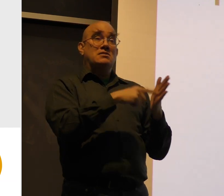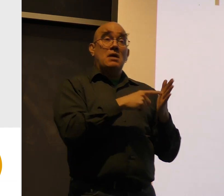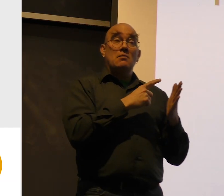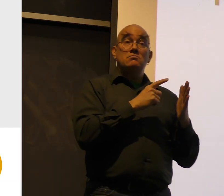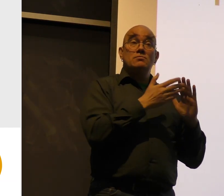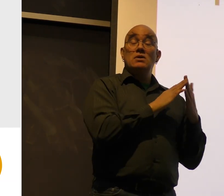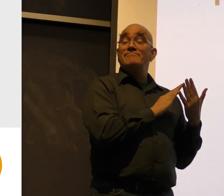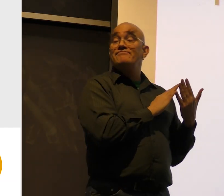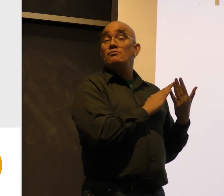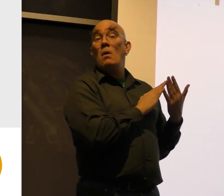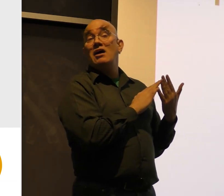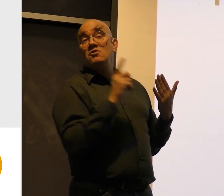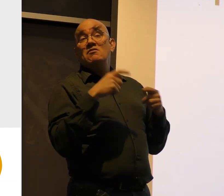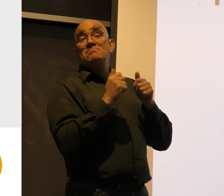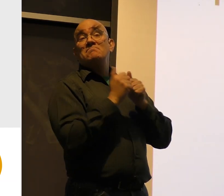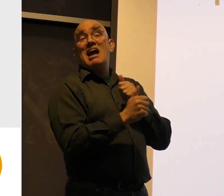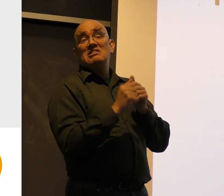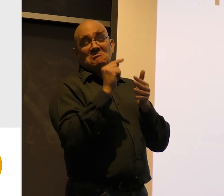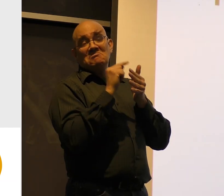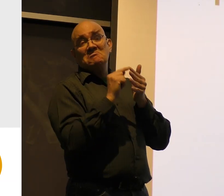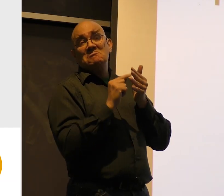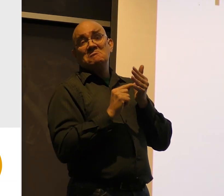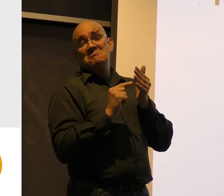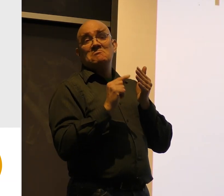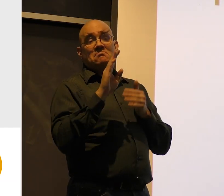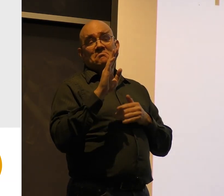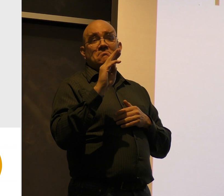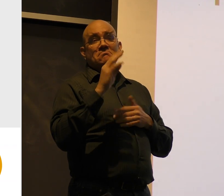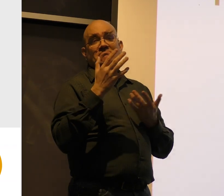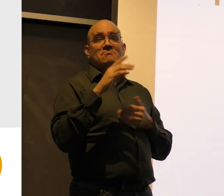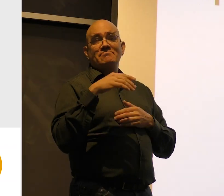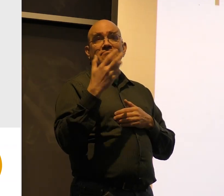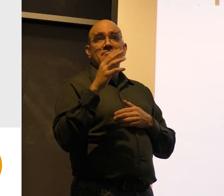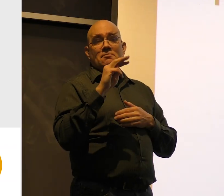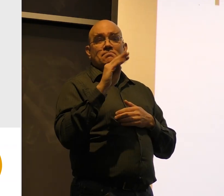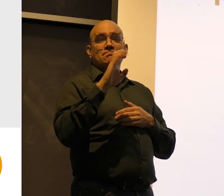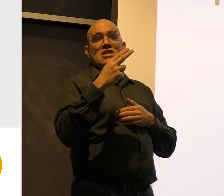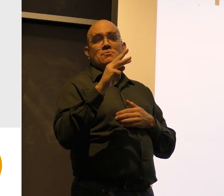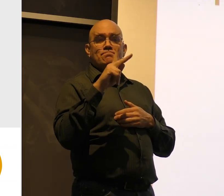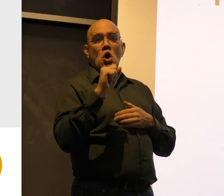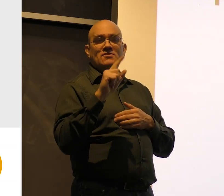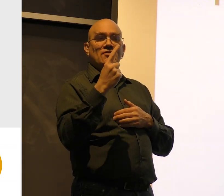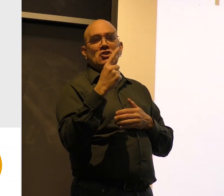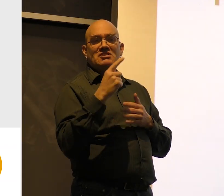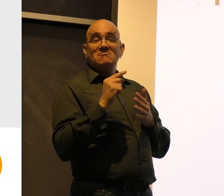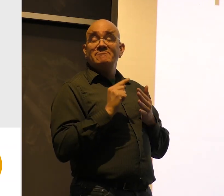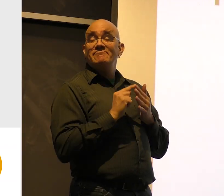community. They can't find themselves there because they are excluded. They don't pass the test, if you will, right? They don't pass